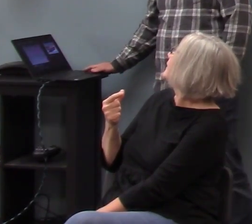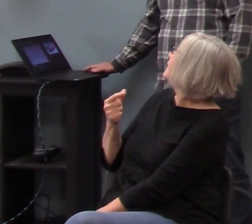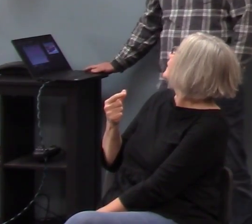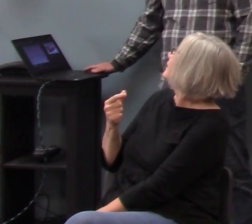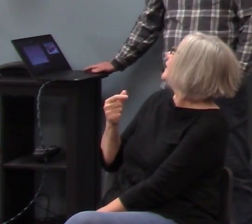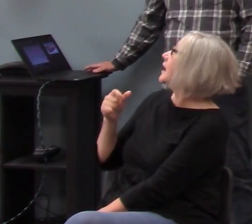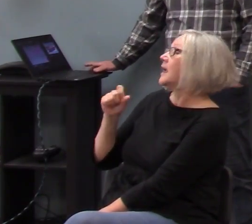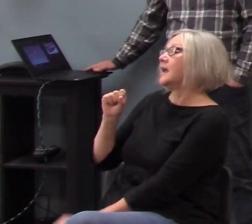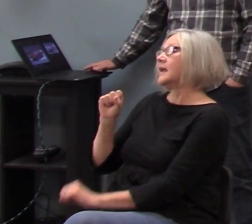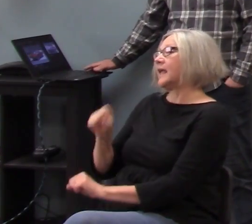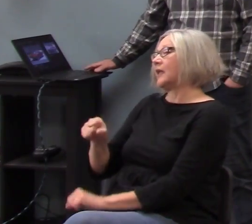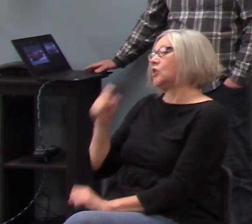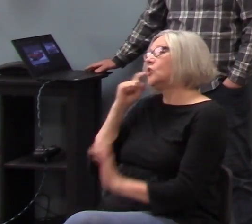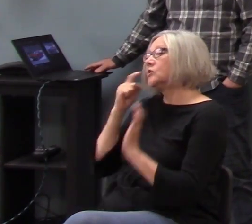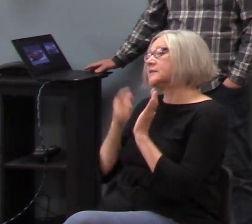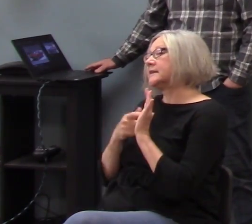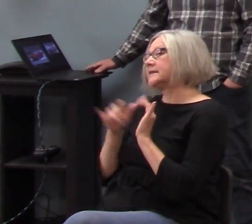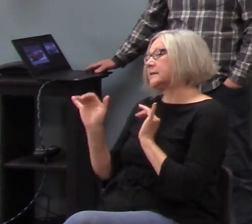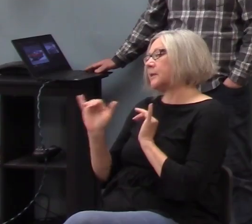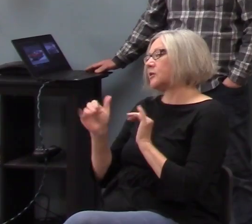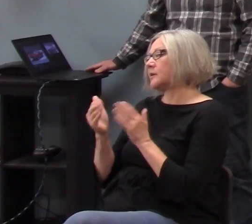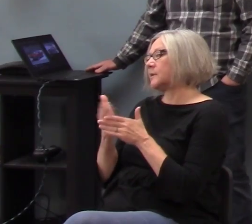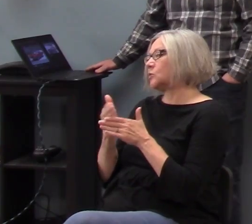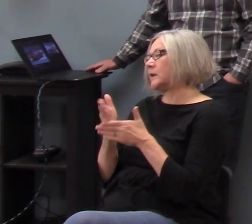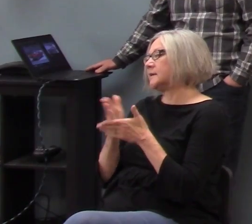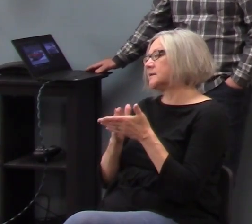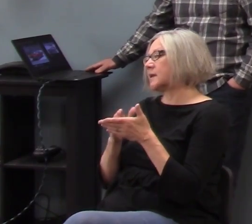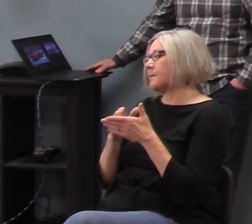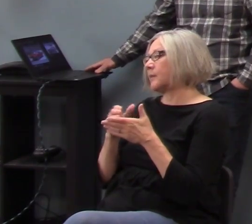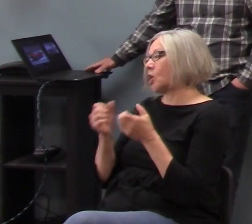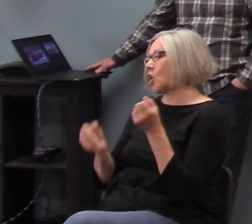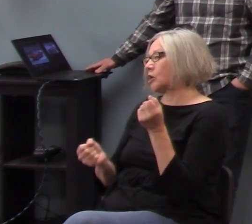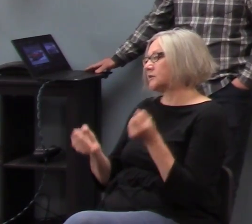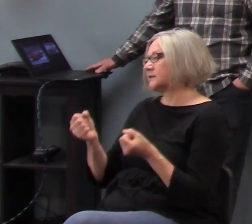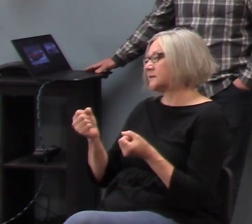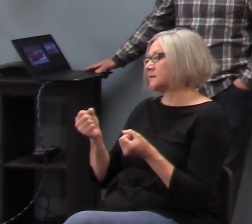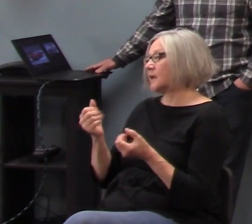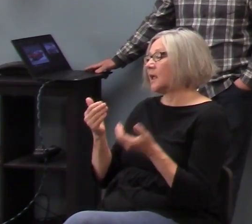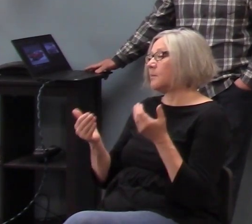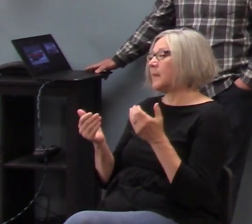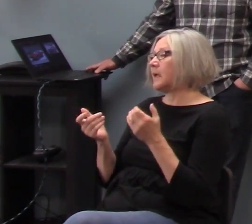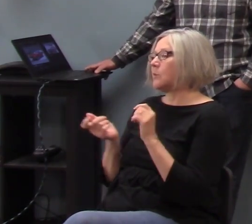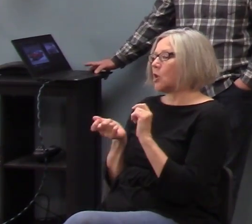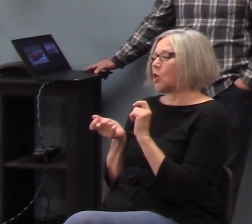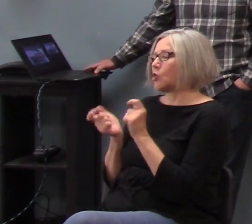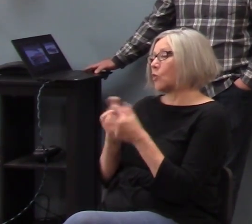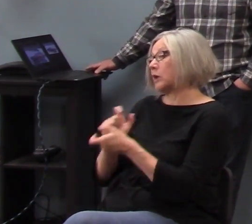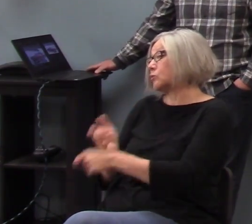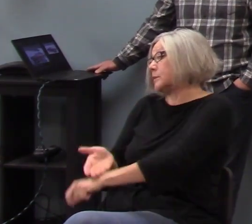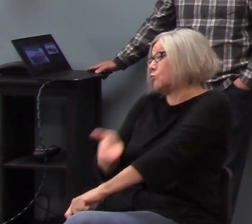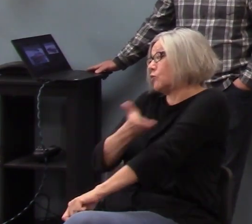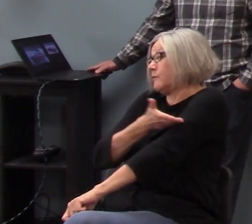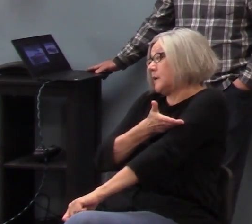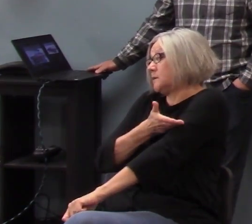any similarities between some of these cars. Maybe a gradual improvement, perhaps.